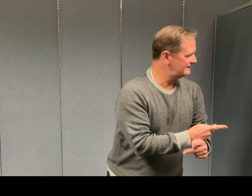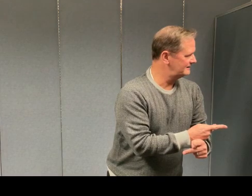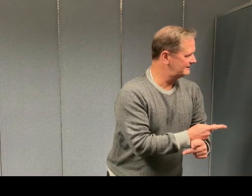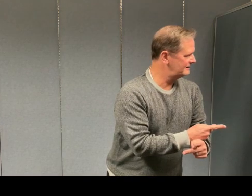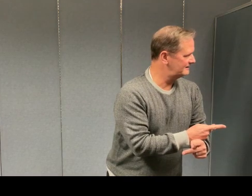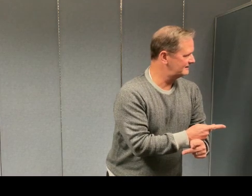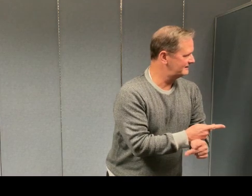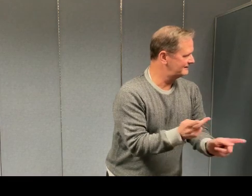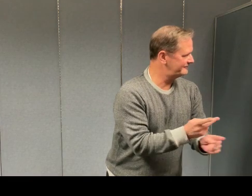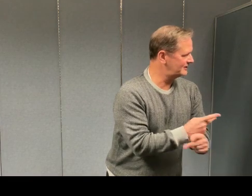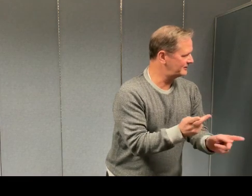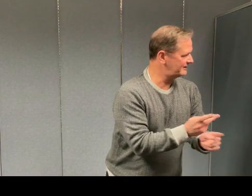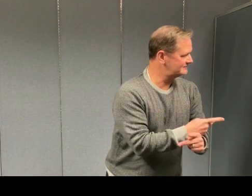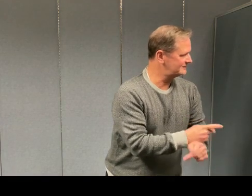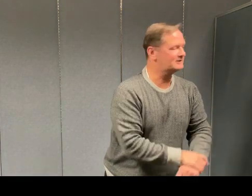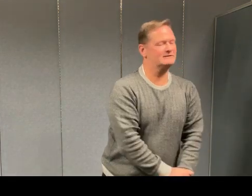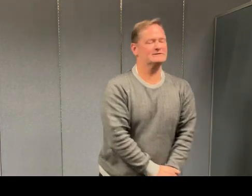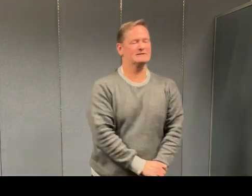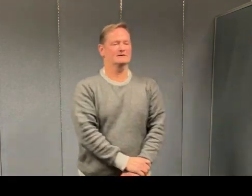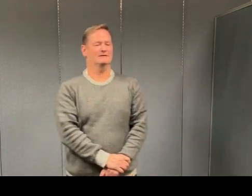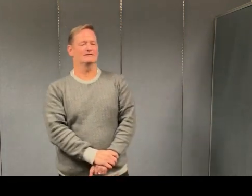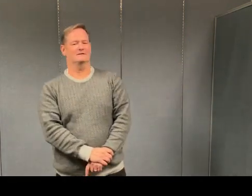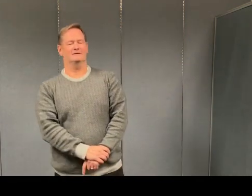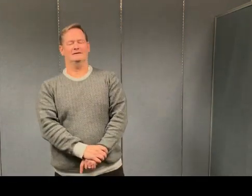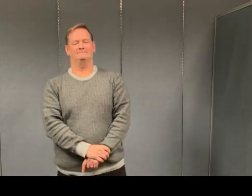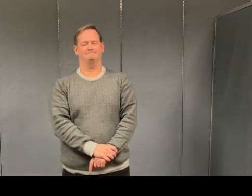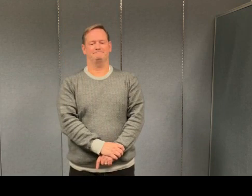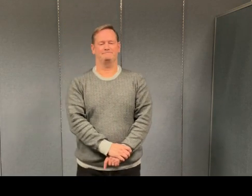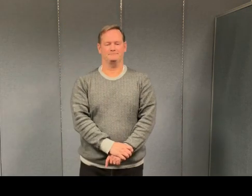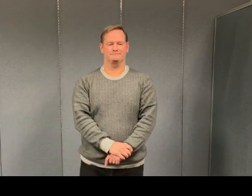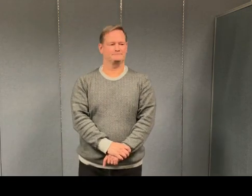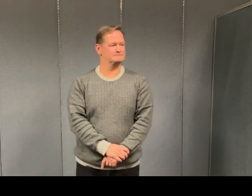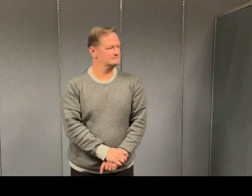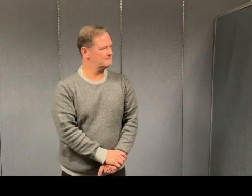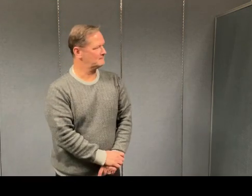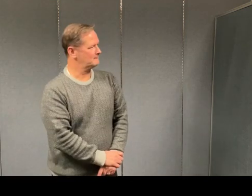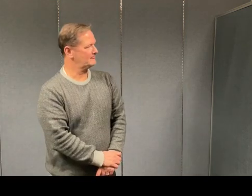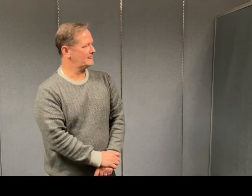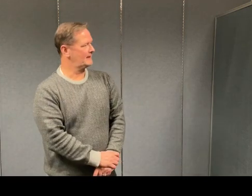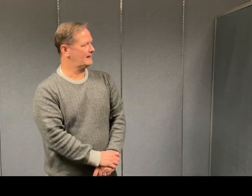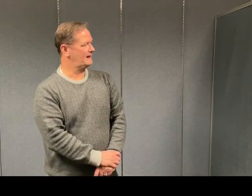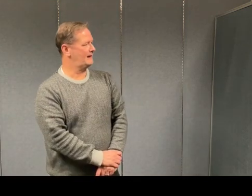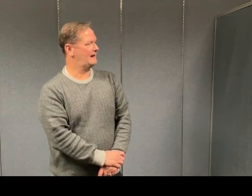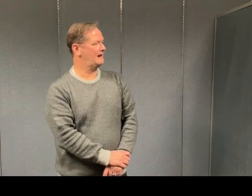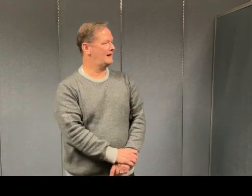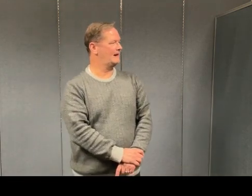Well, multiply, figure out. Figure out. Okay. All right. You could say find the answer. Let's find the